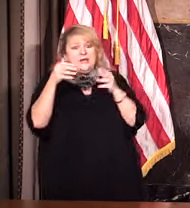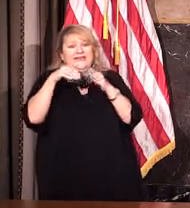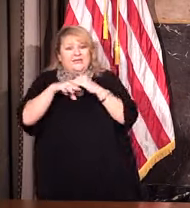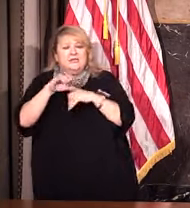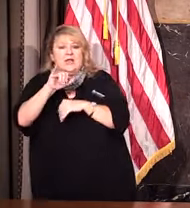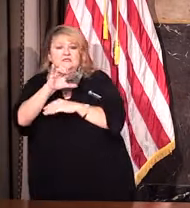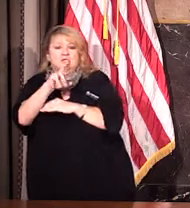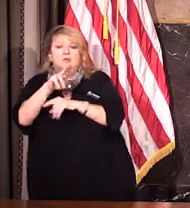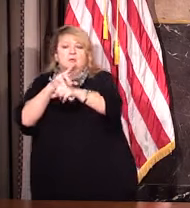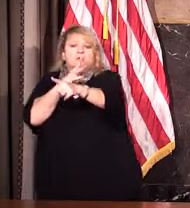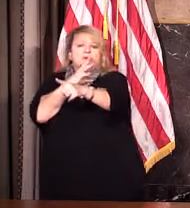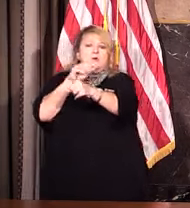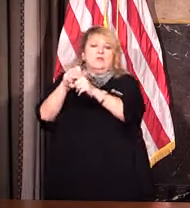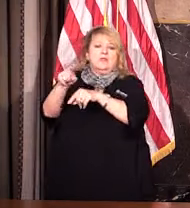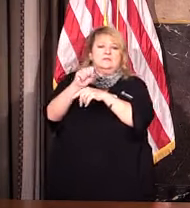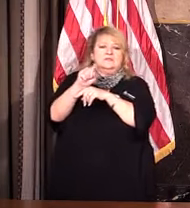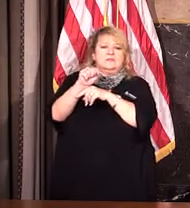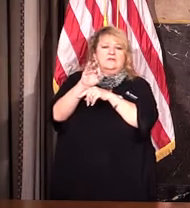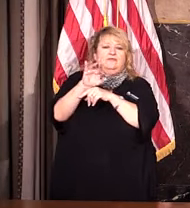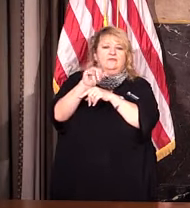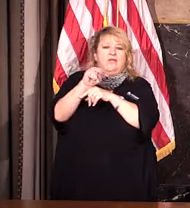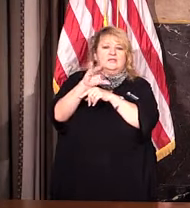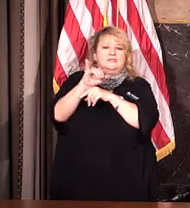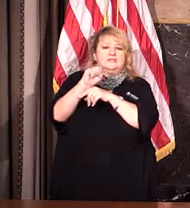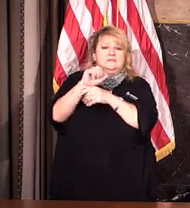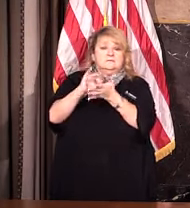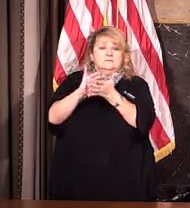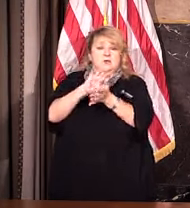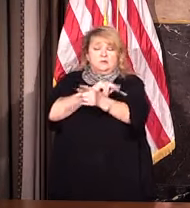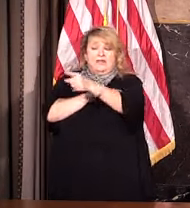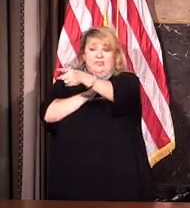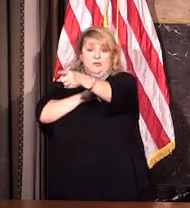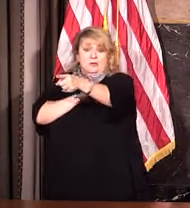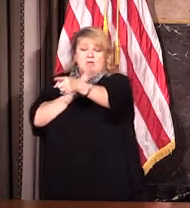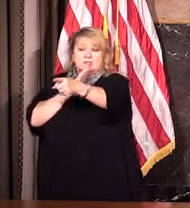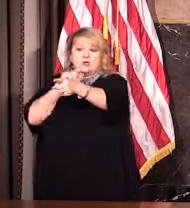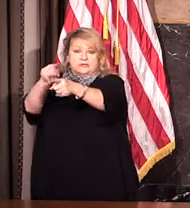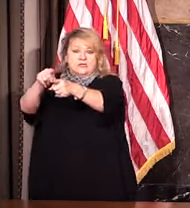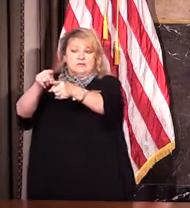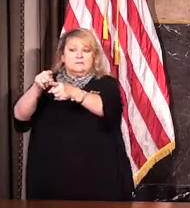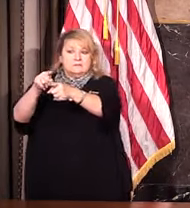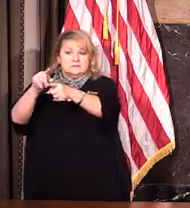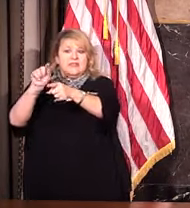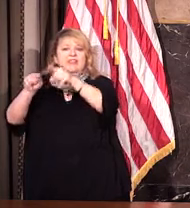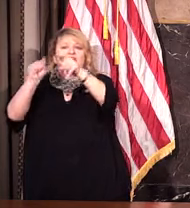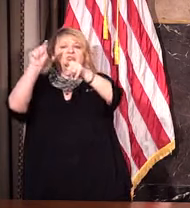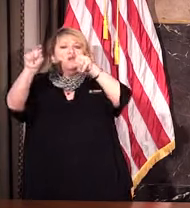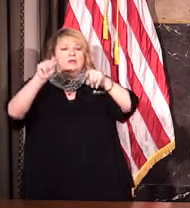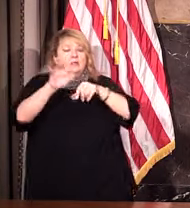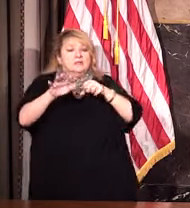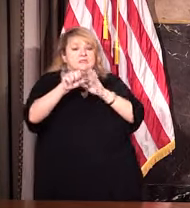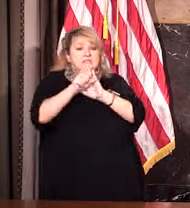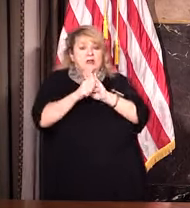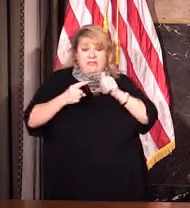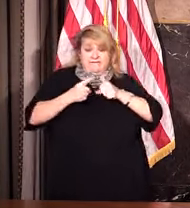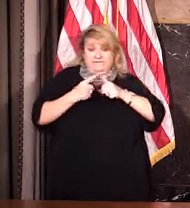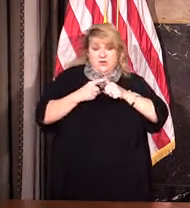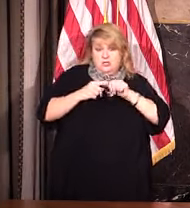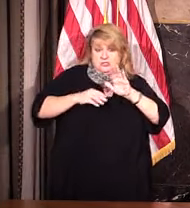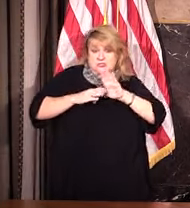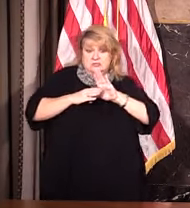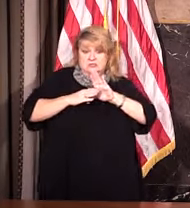Francis Medical Center yesterday, and when you look throughout the state. And so we were afforded the opportunity in the first two surges to